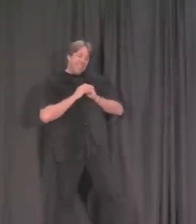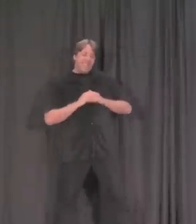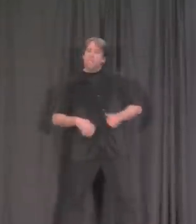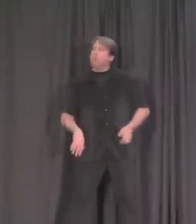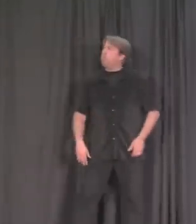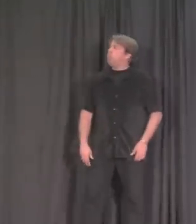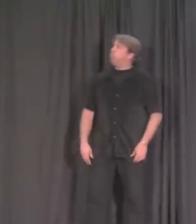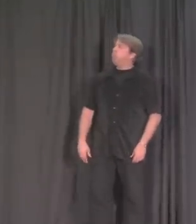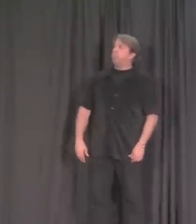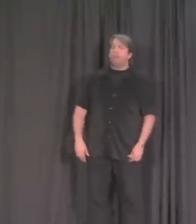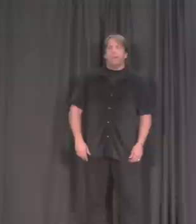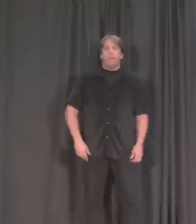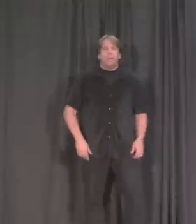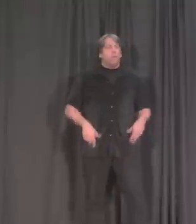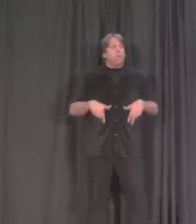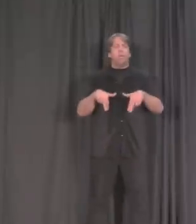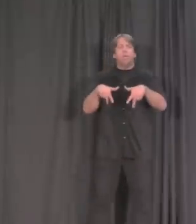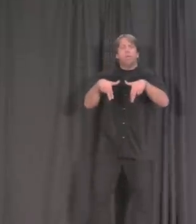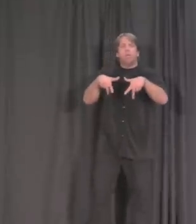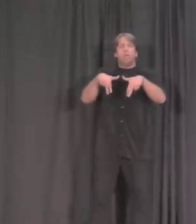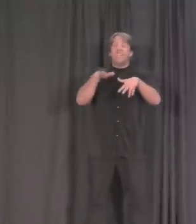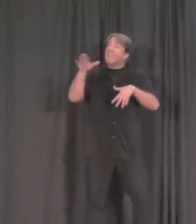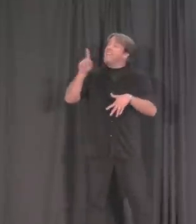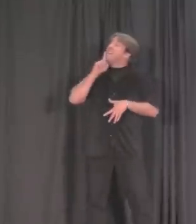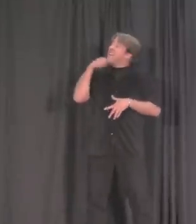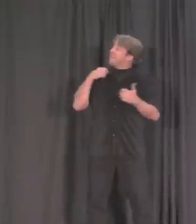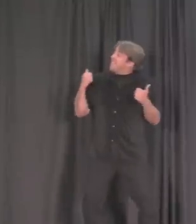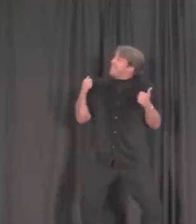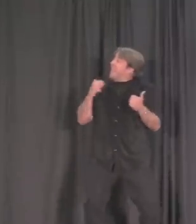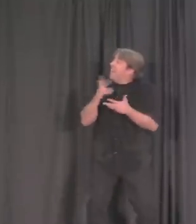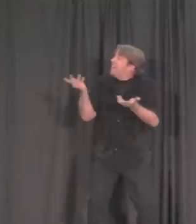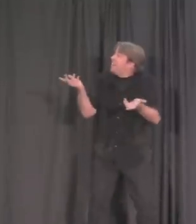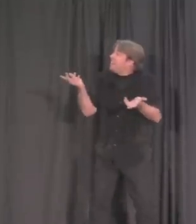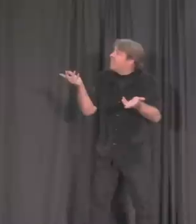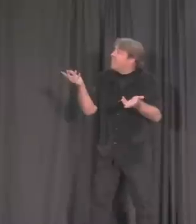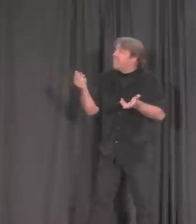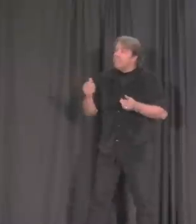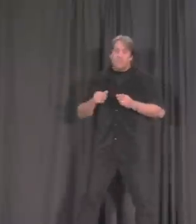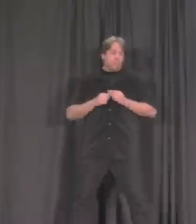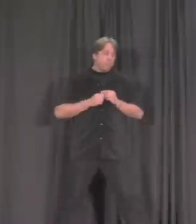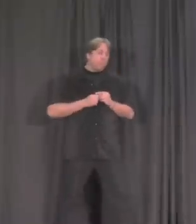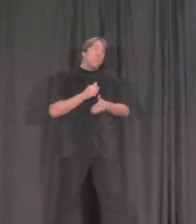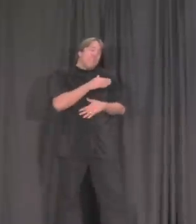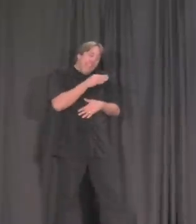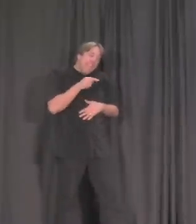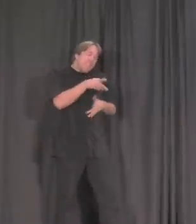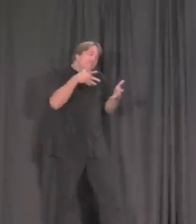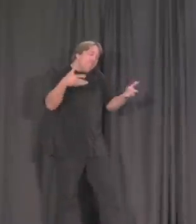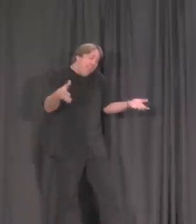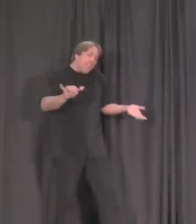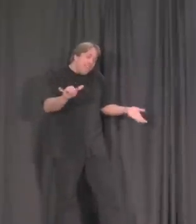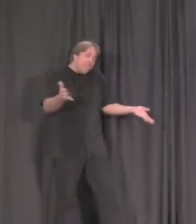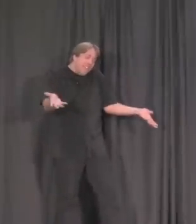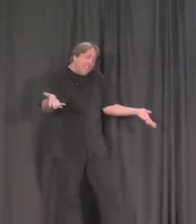too bad. We walked together and I said, Mom, no, I'm scared. And you're fat